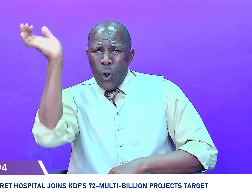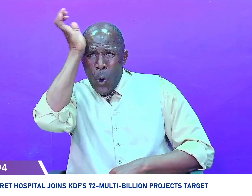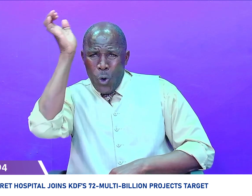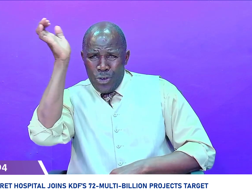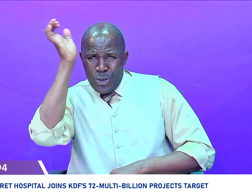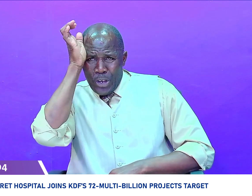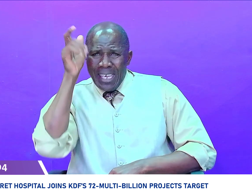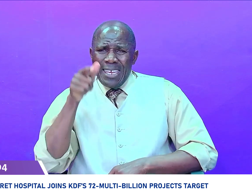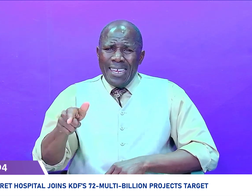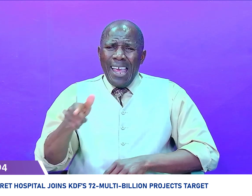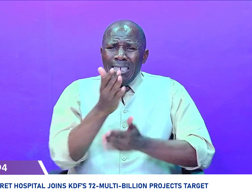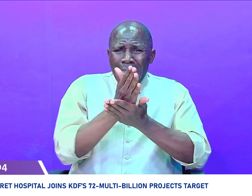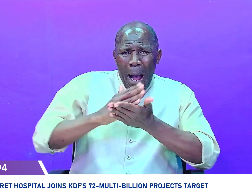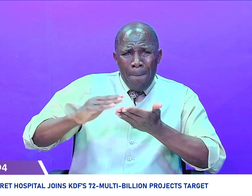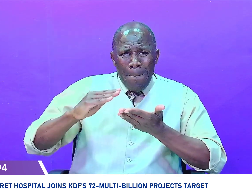is part of a broader initiative